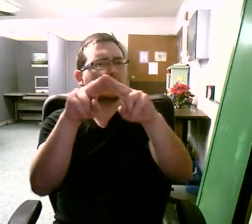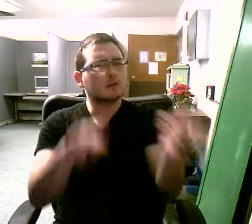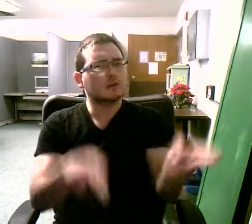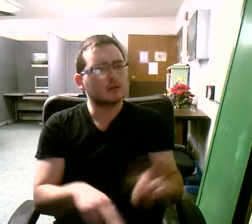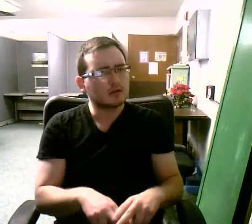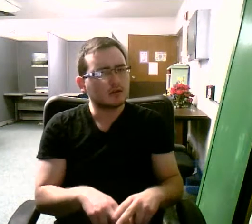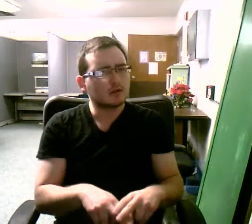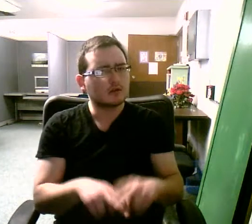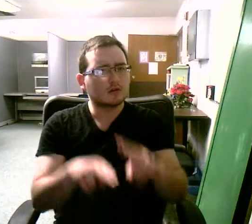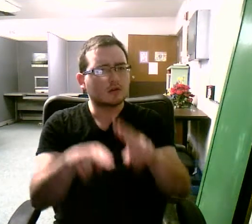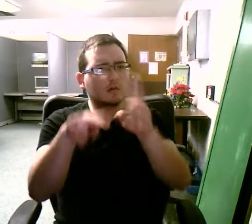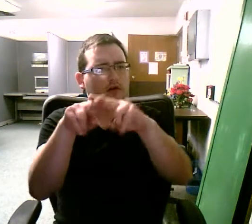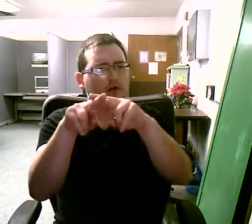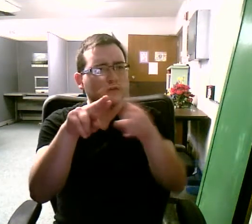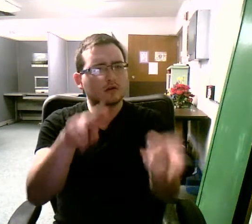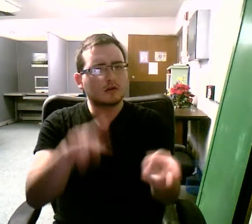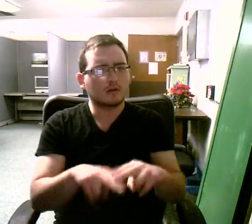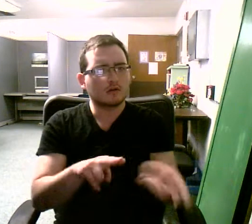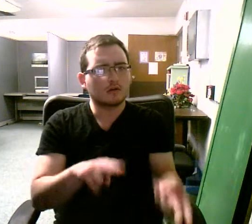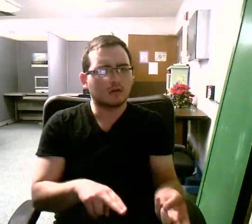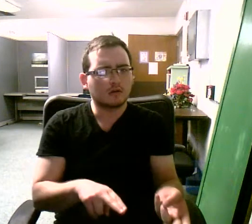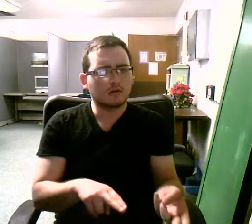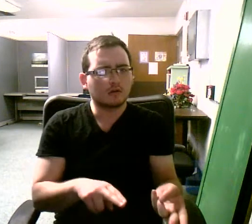Good. So should we add or should we subtract?